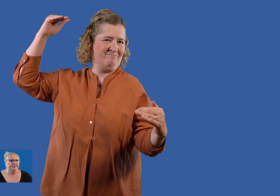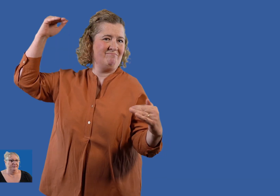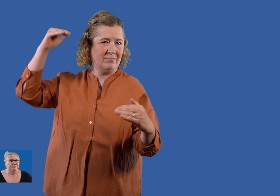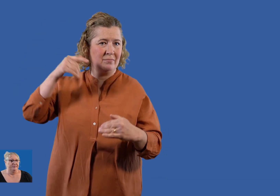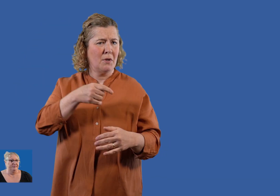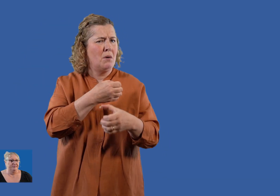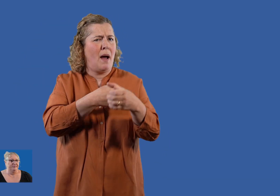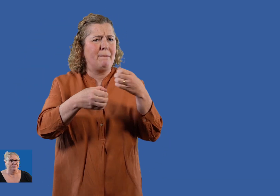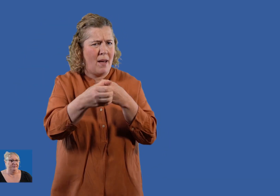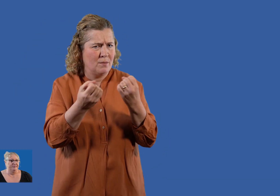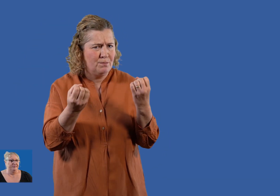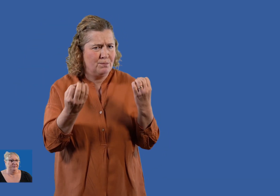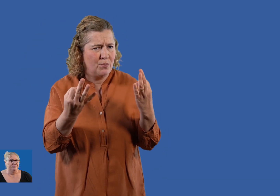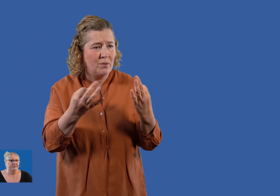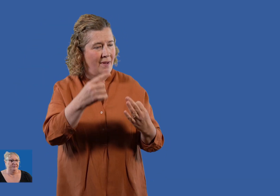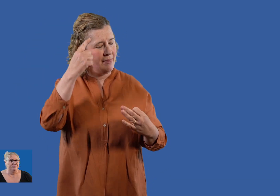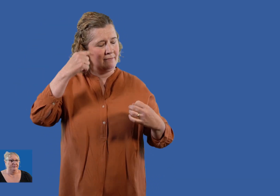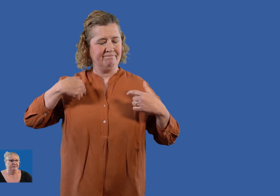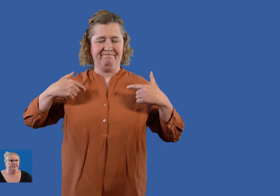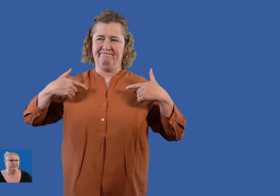lack of empathy.